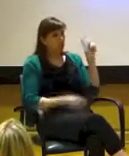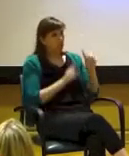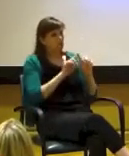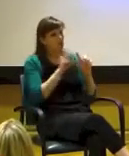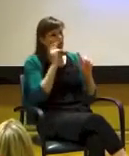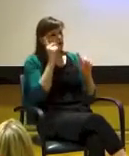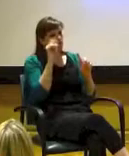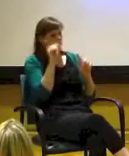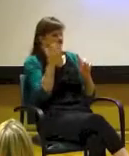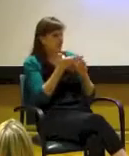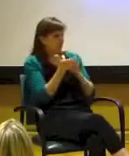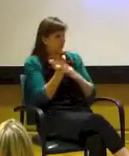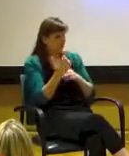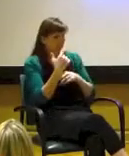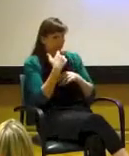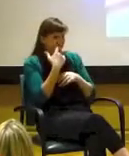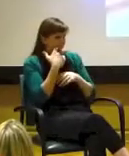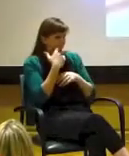other things.